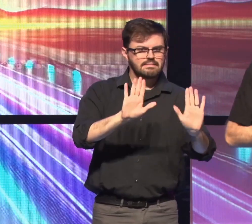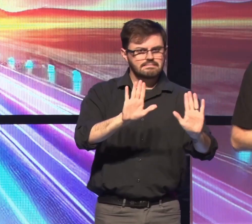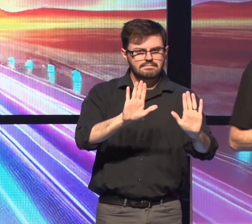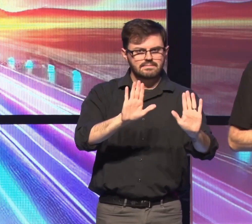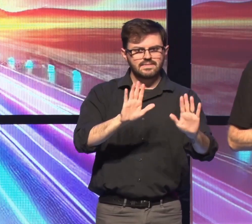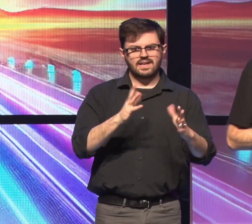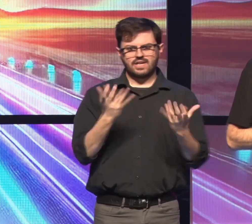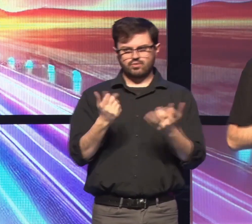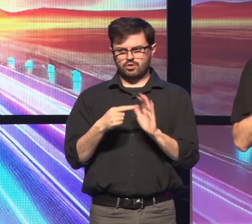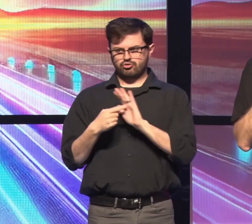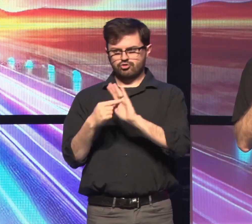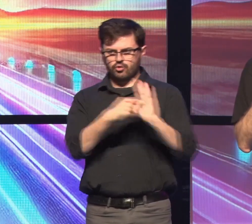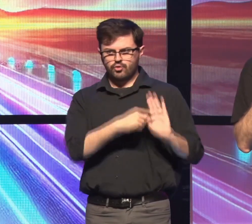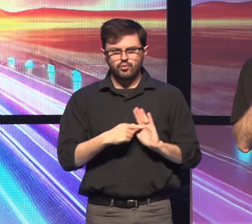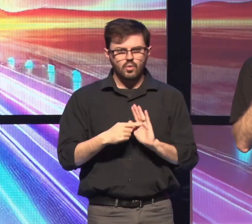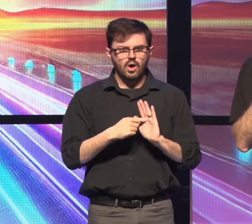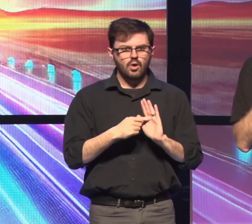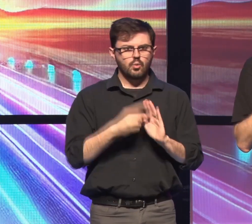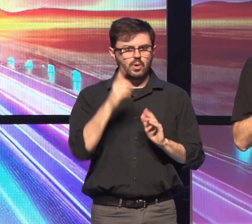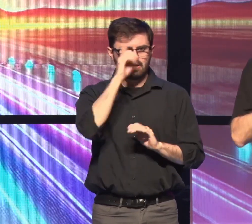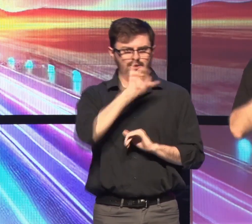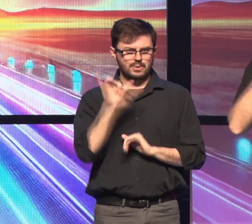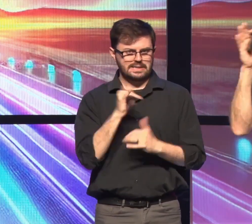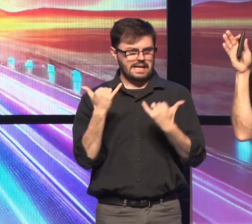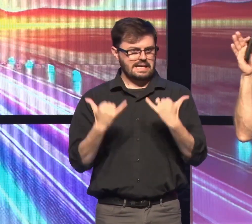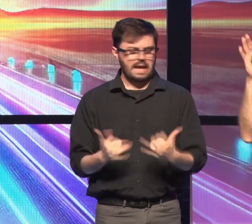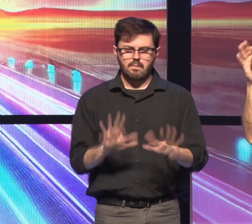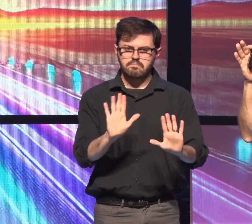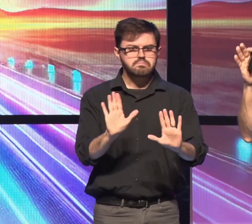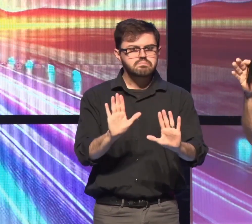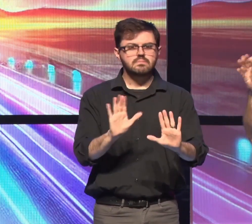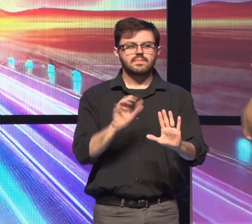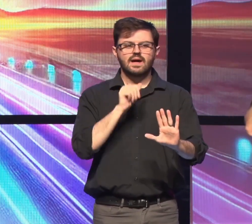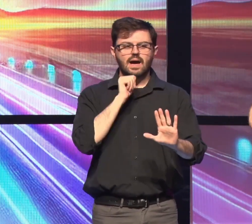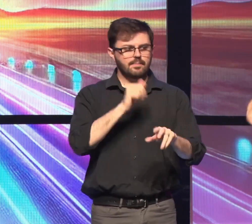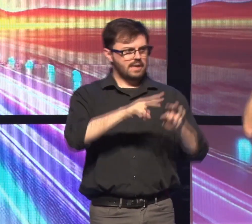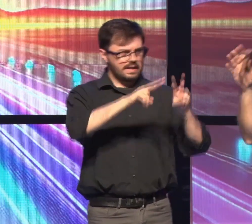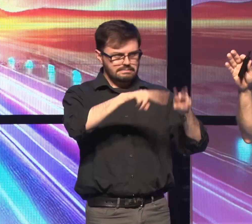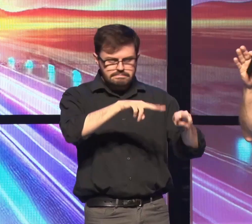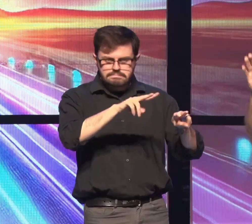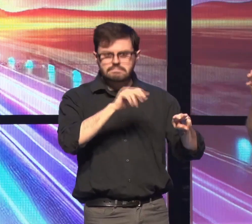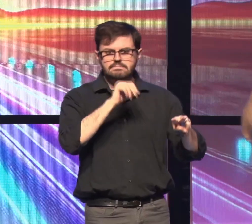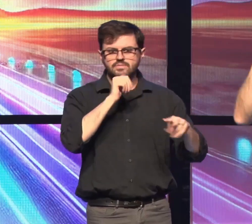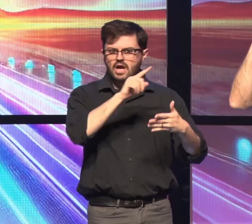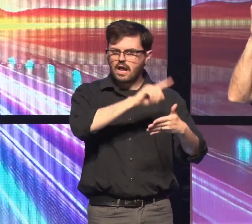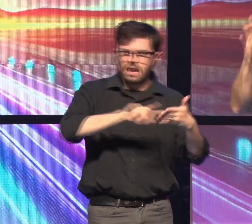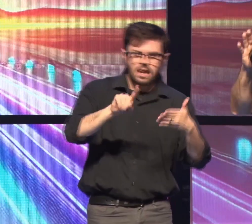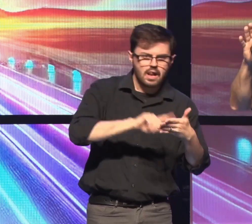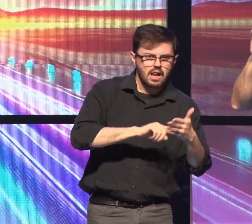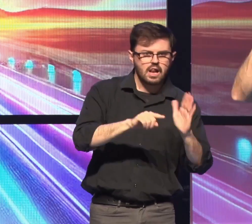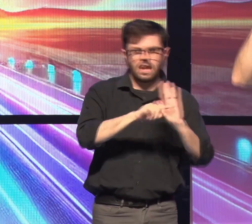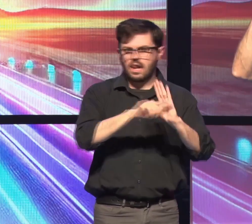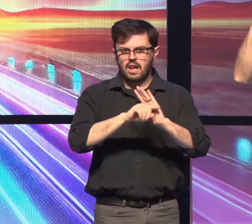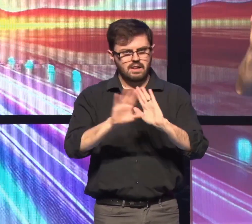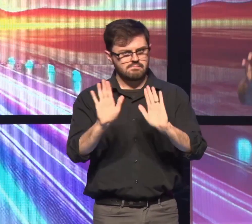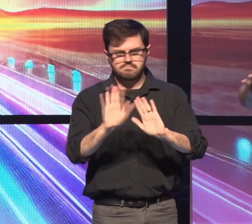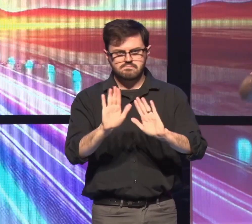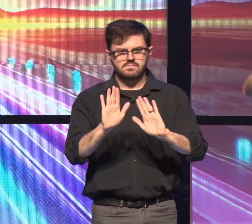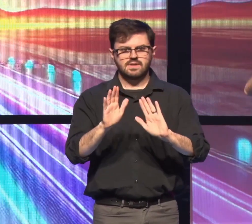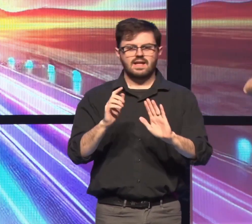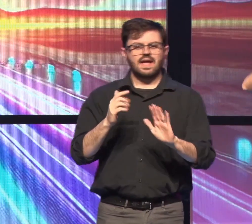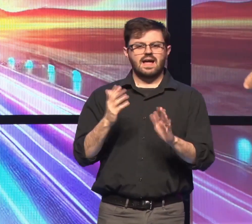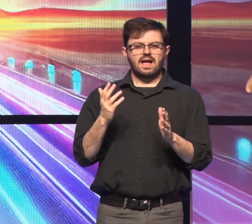model, okay? Does that make sense? I'm not here to judge another man's servant. That's not what I'm doing, okay? So I'm just saying